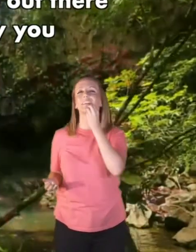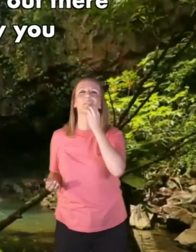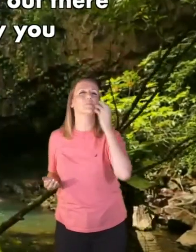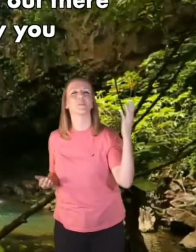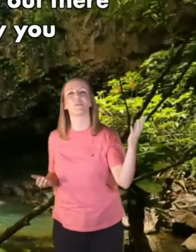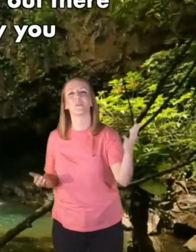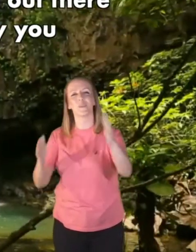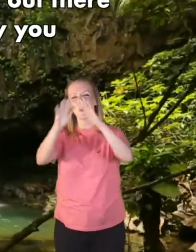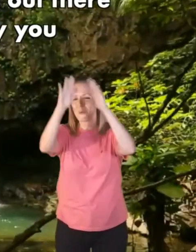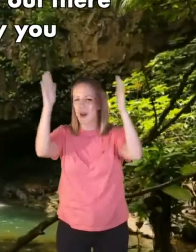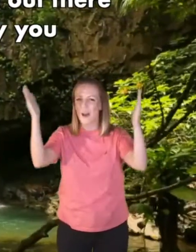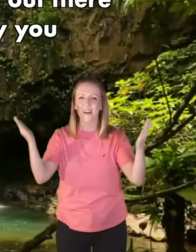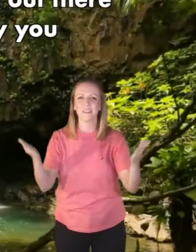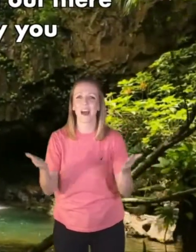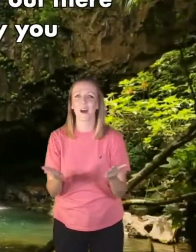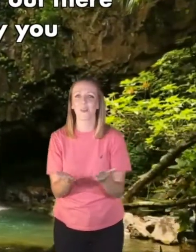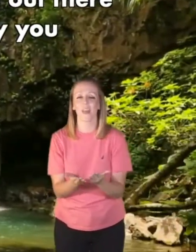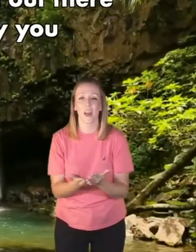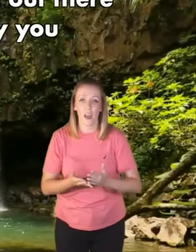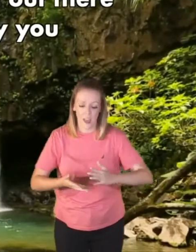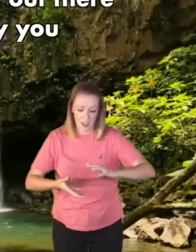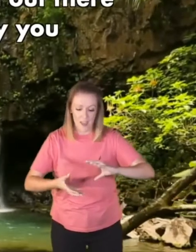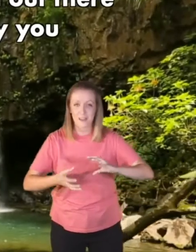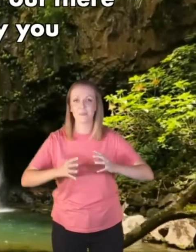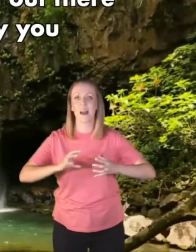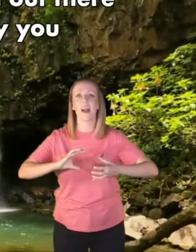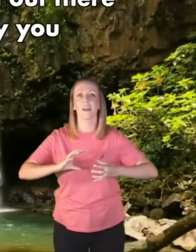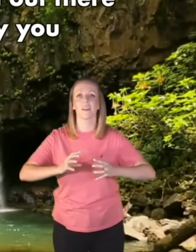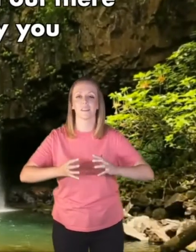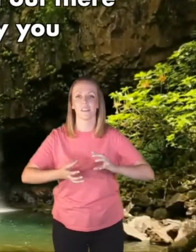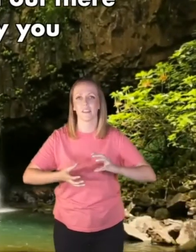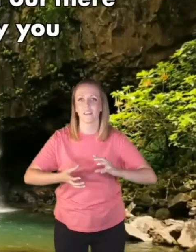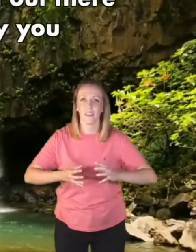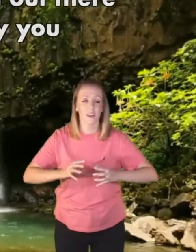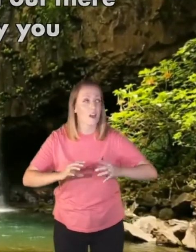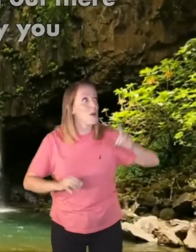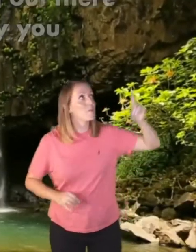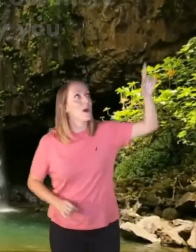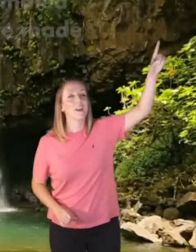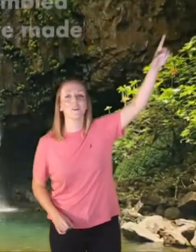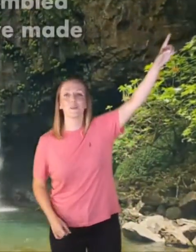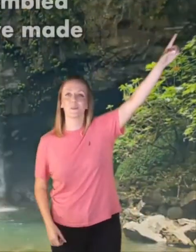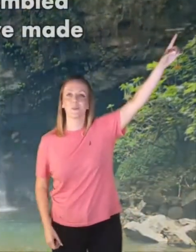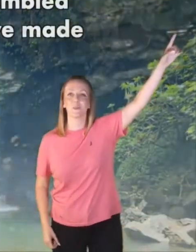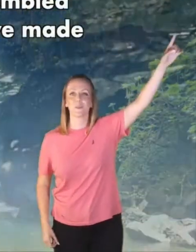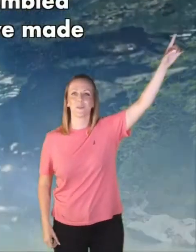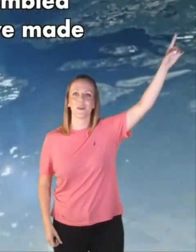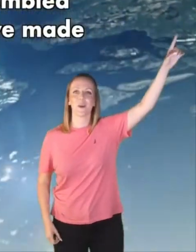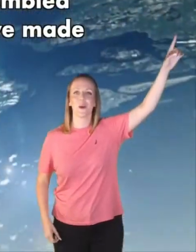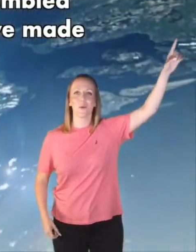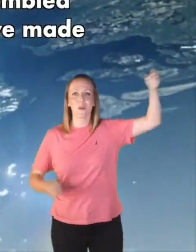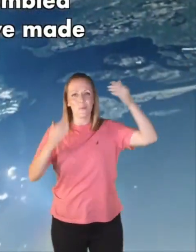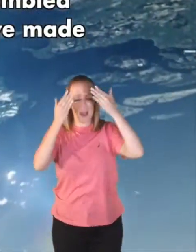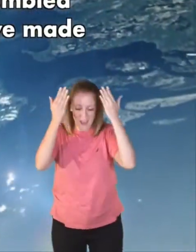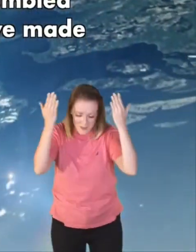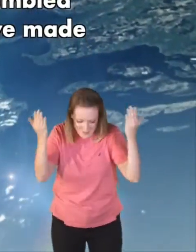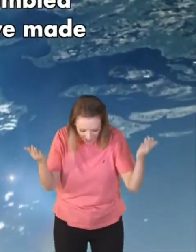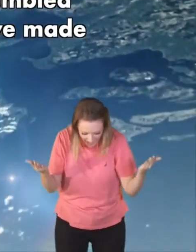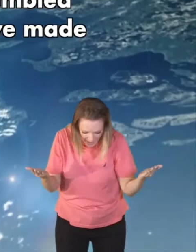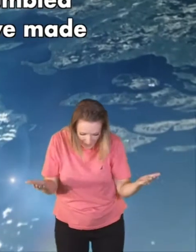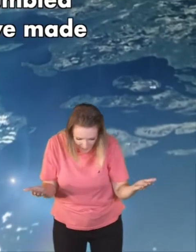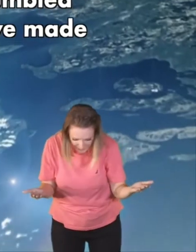compare. It's a beautiful world out there, and it's made by you. We